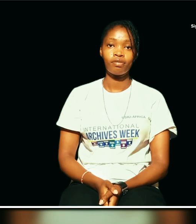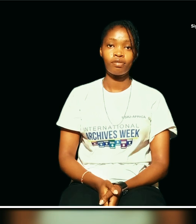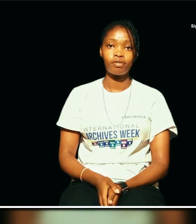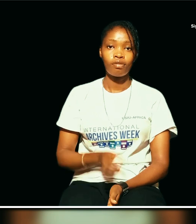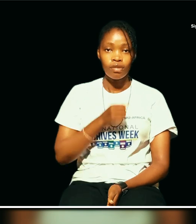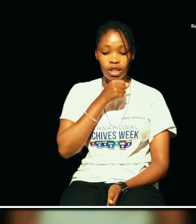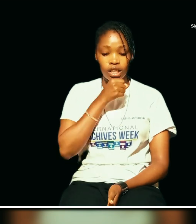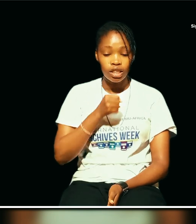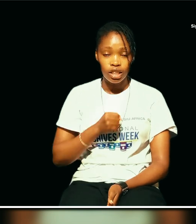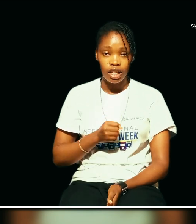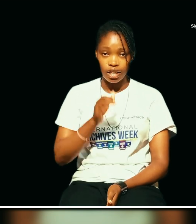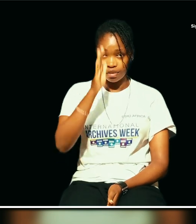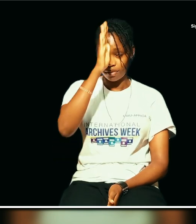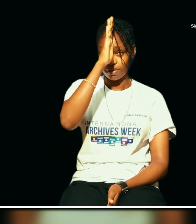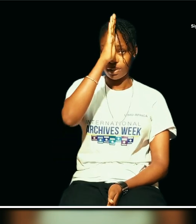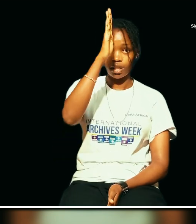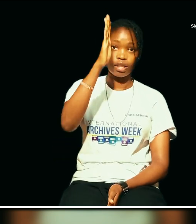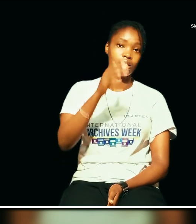grandfather,